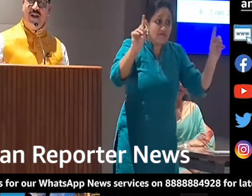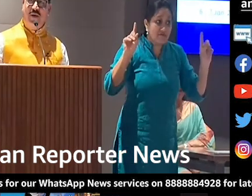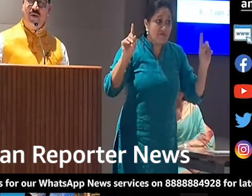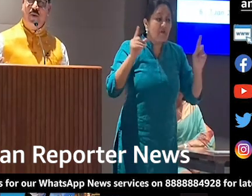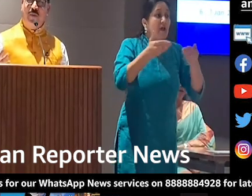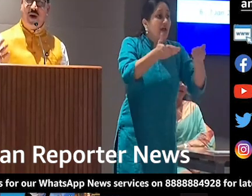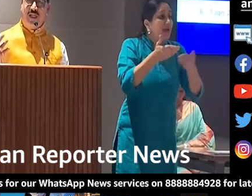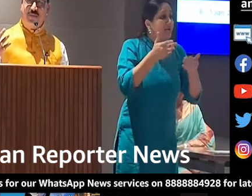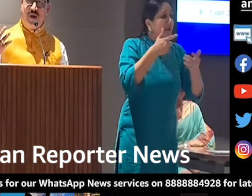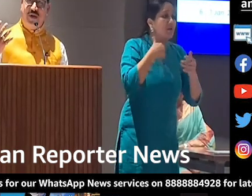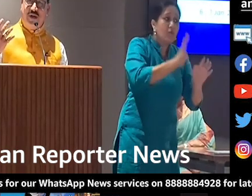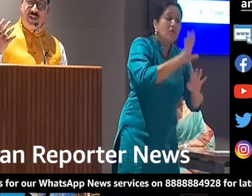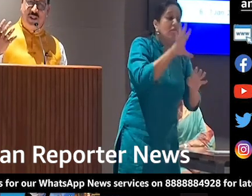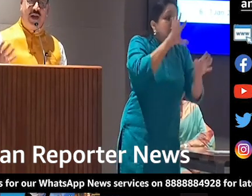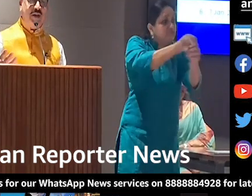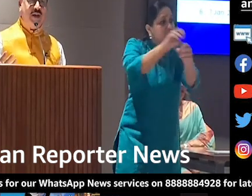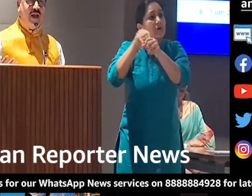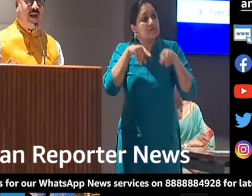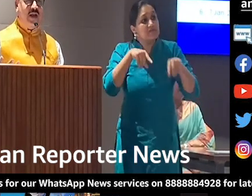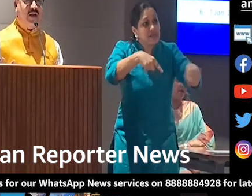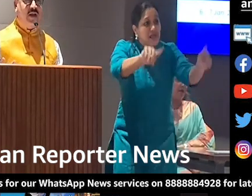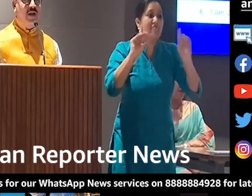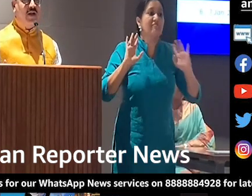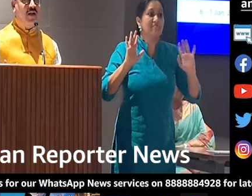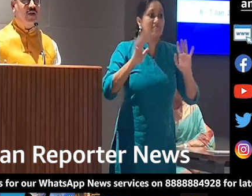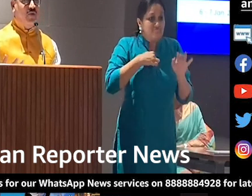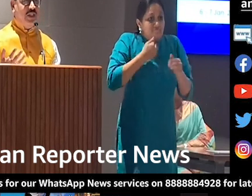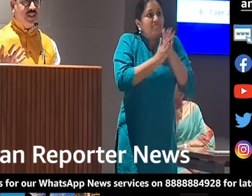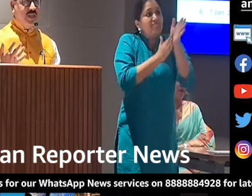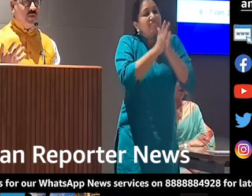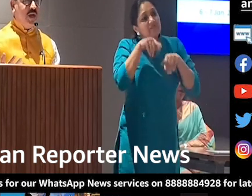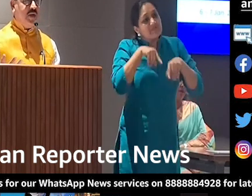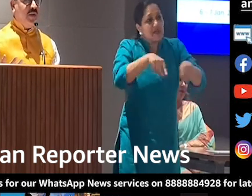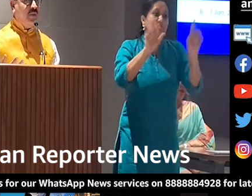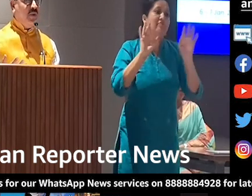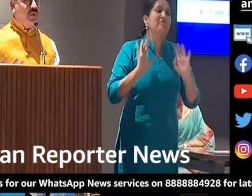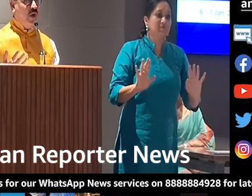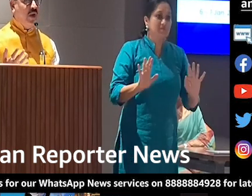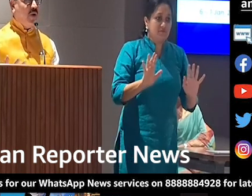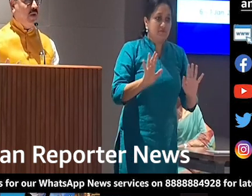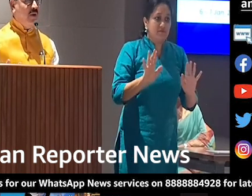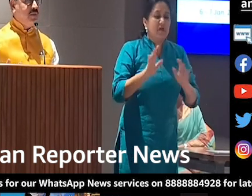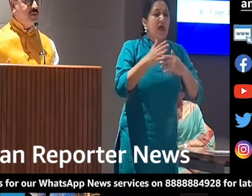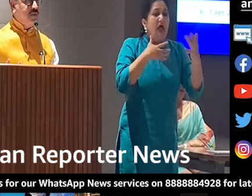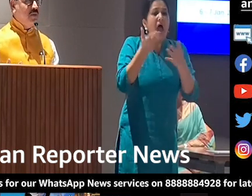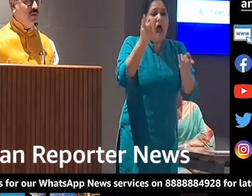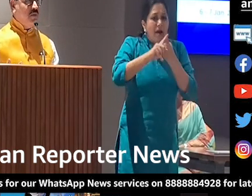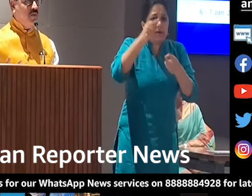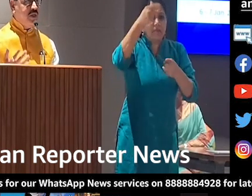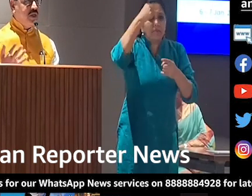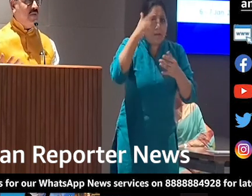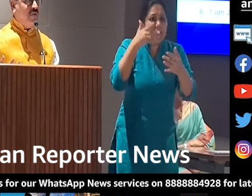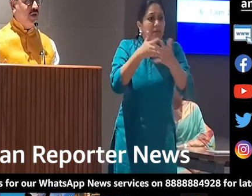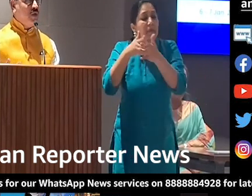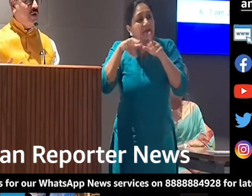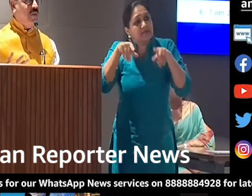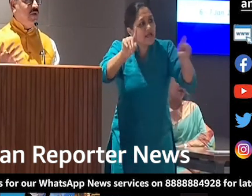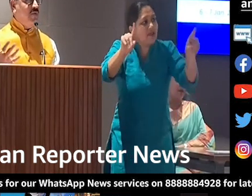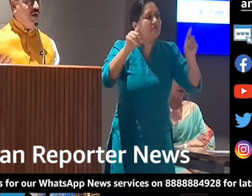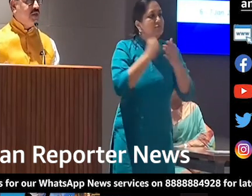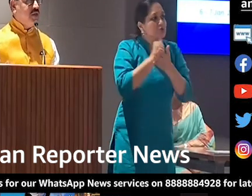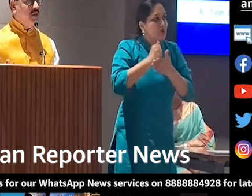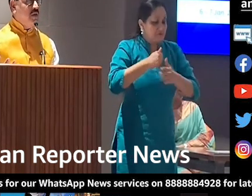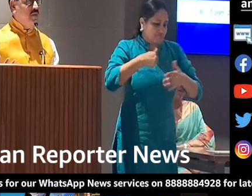invite, you would participate in that, and you will see to that all the problems which are faced or